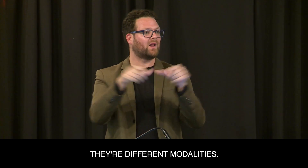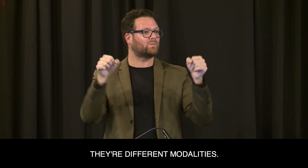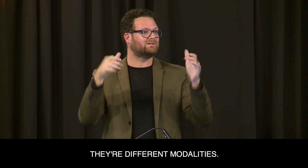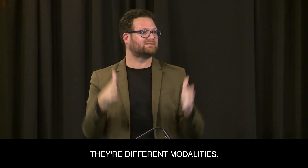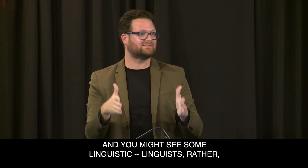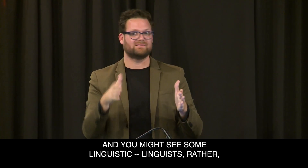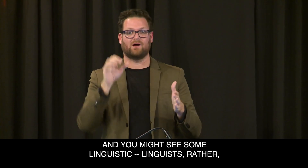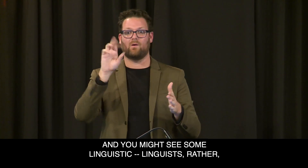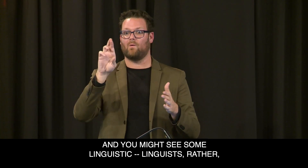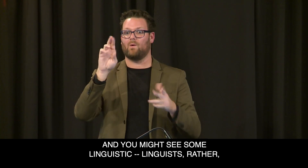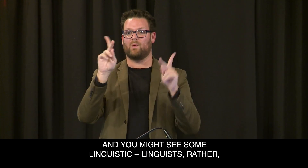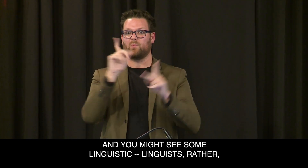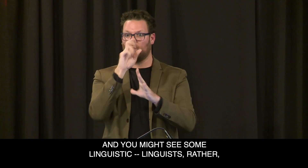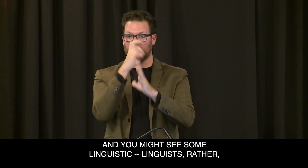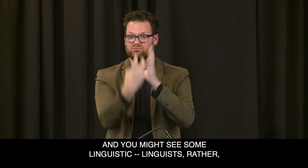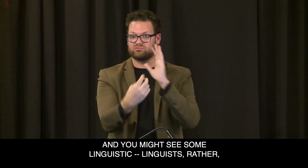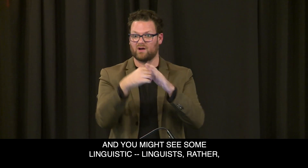And you might see some linguists,